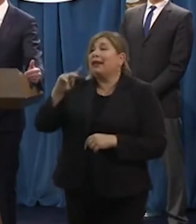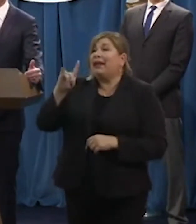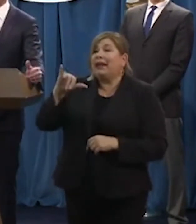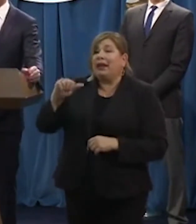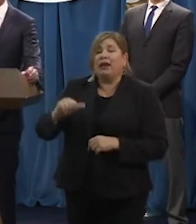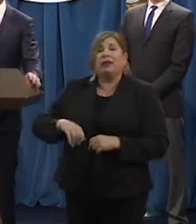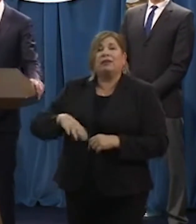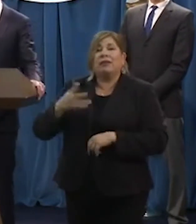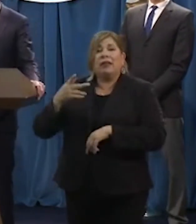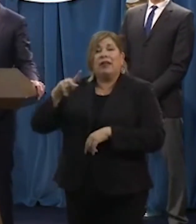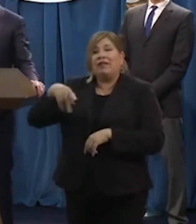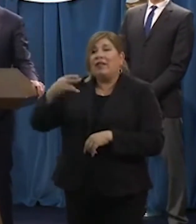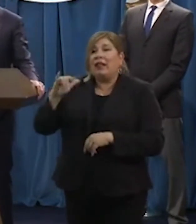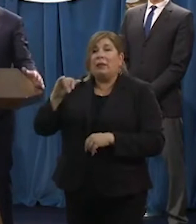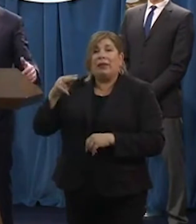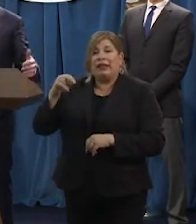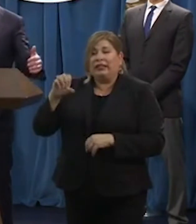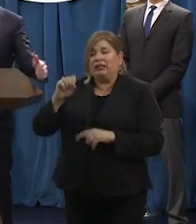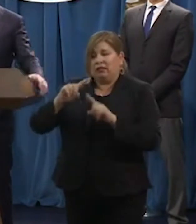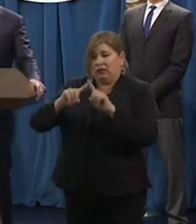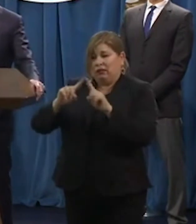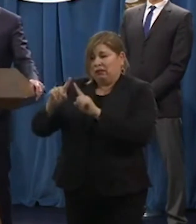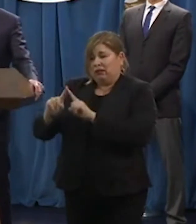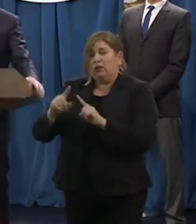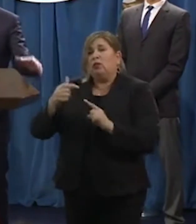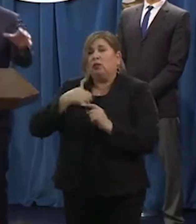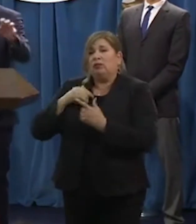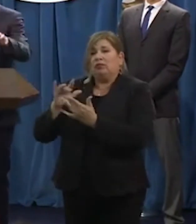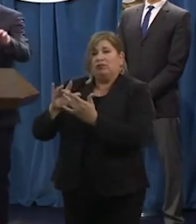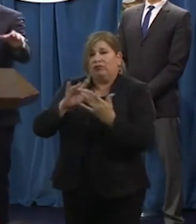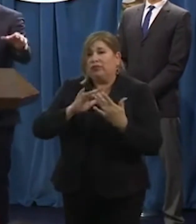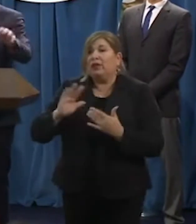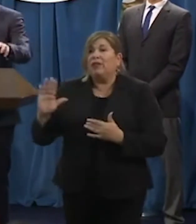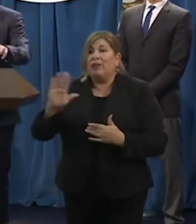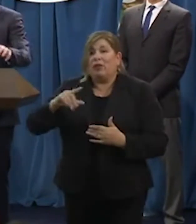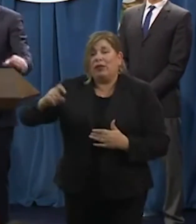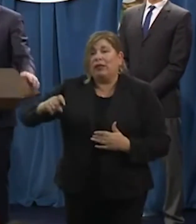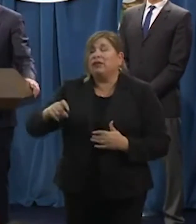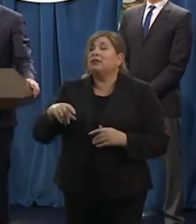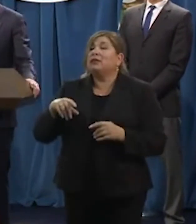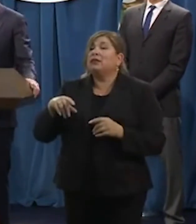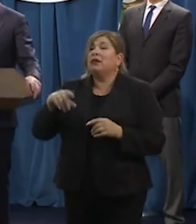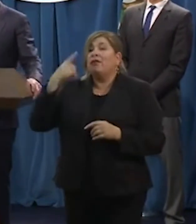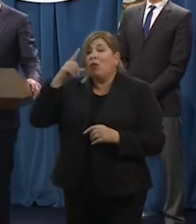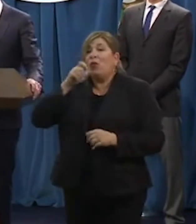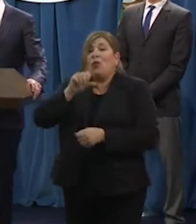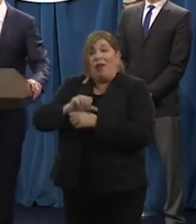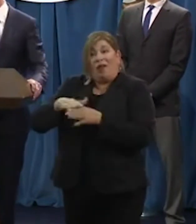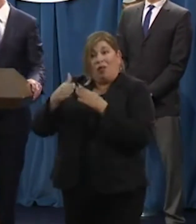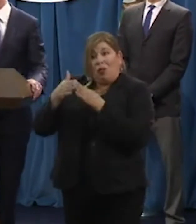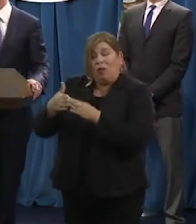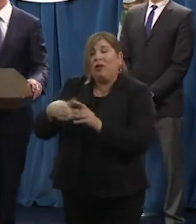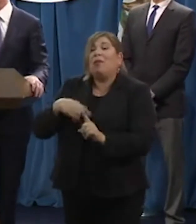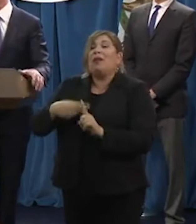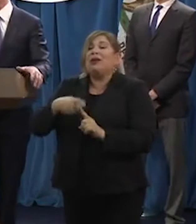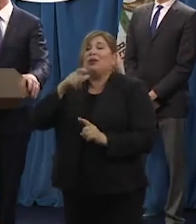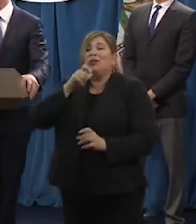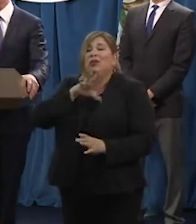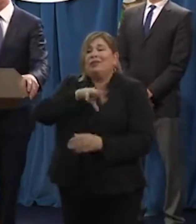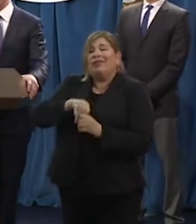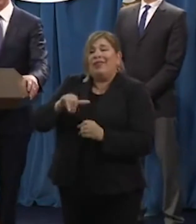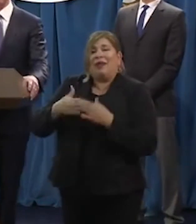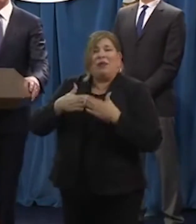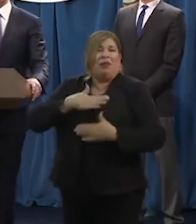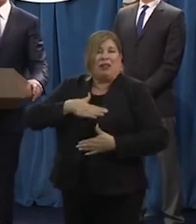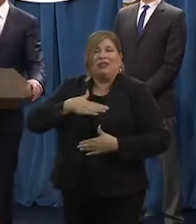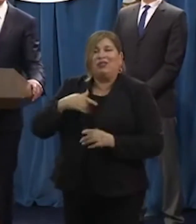Philippines, substantively, to address the needs, not only the crew, but the remaining foreigners that are still on board. We have